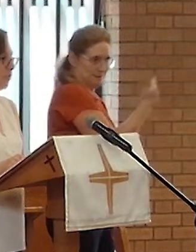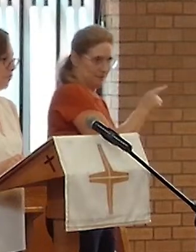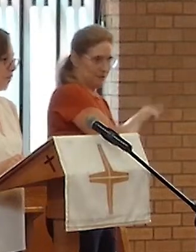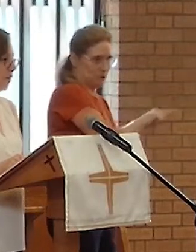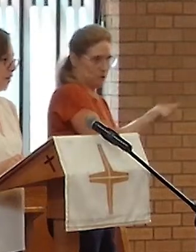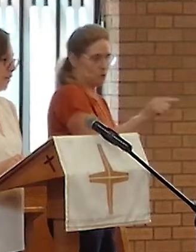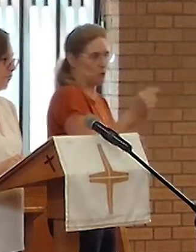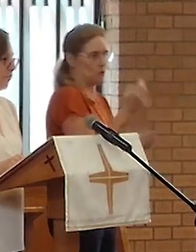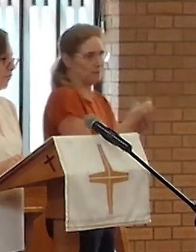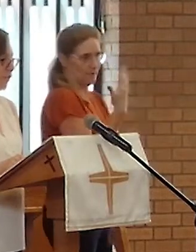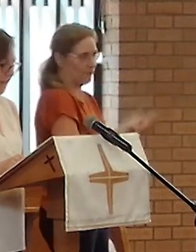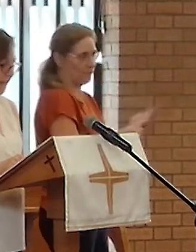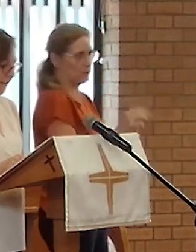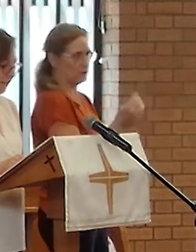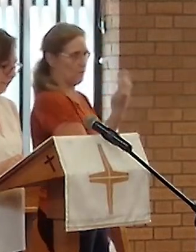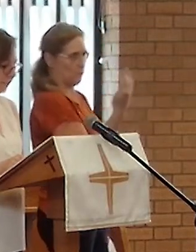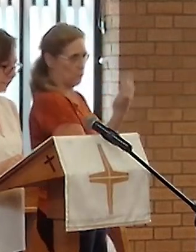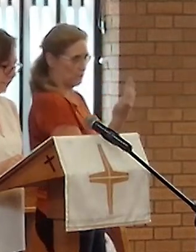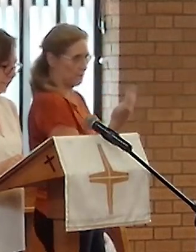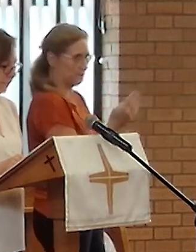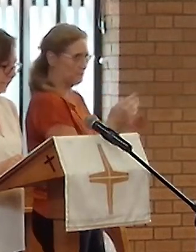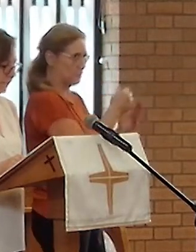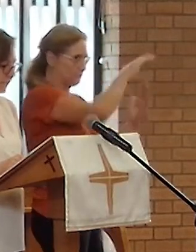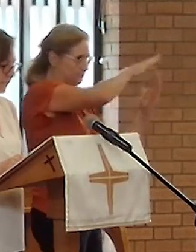chapter 5, verse 14.